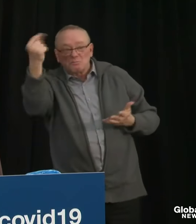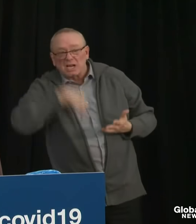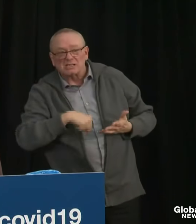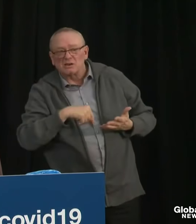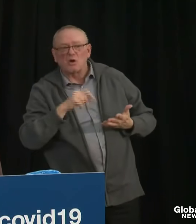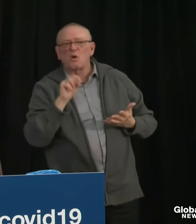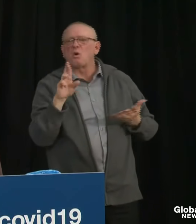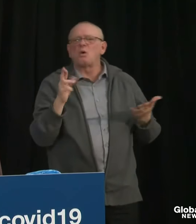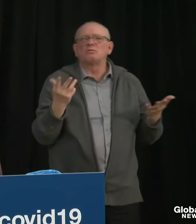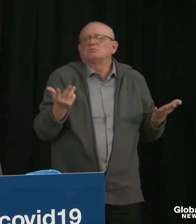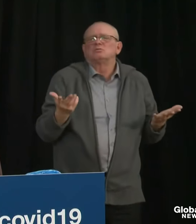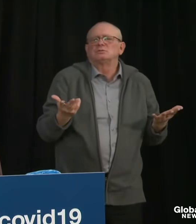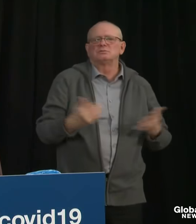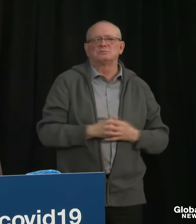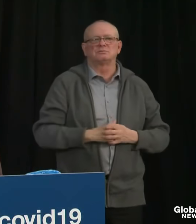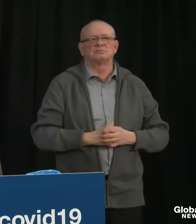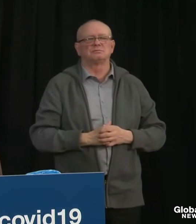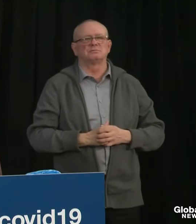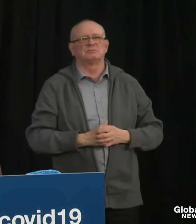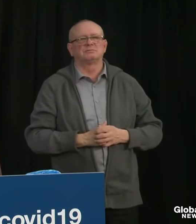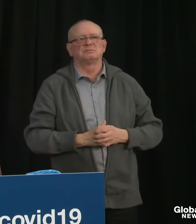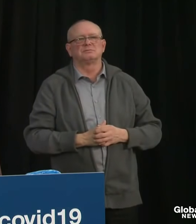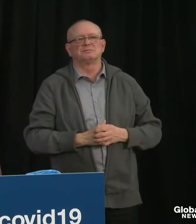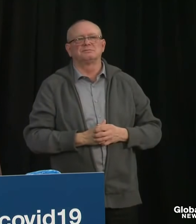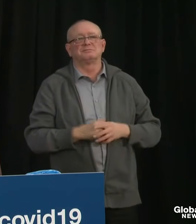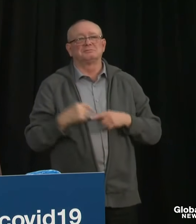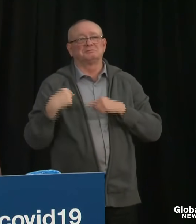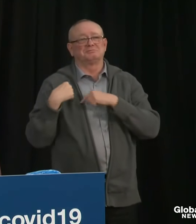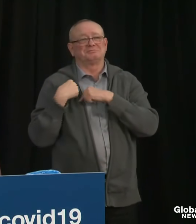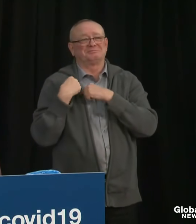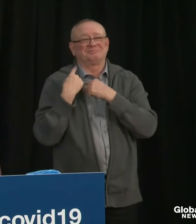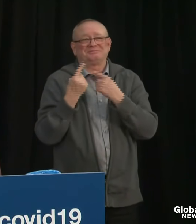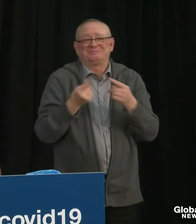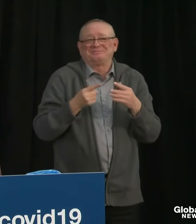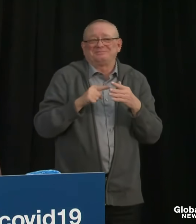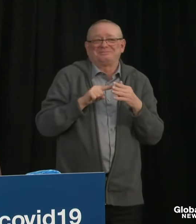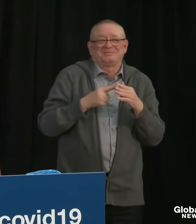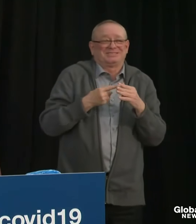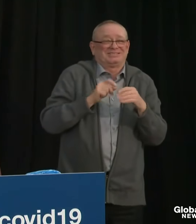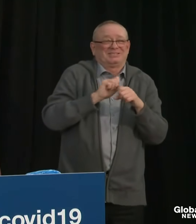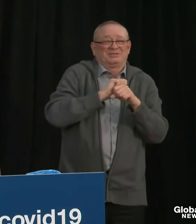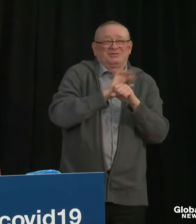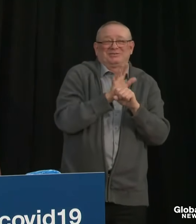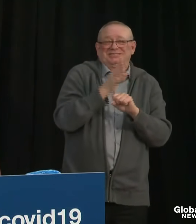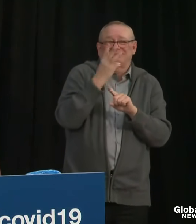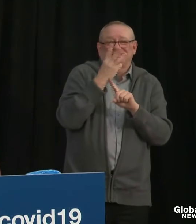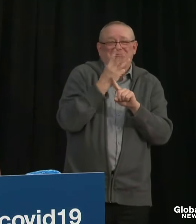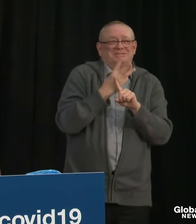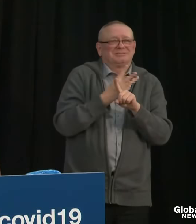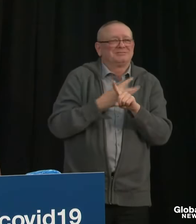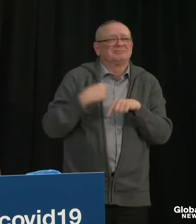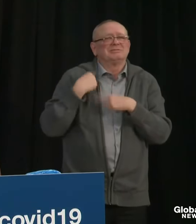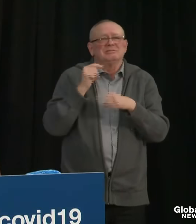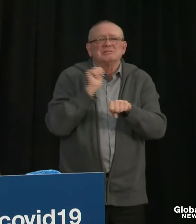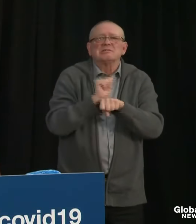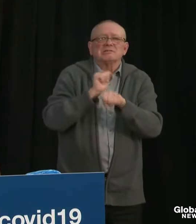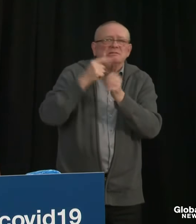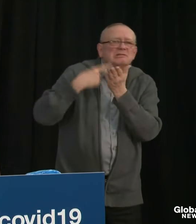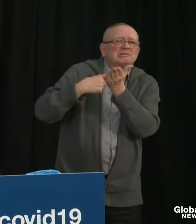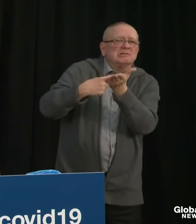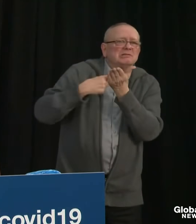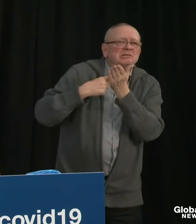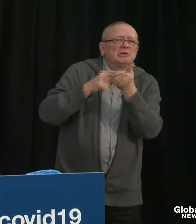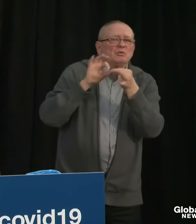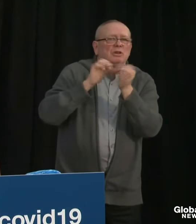We have been working closely for many months since the beginning of the pandemic with companies that have work sites in the north